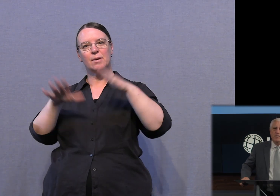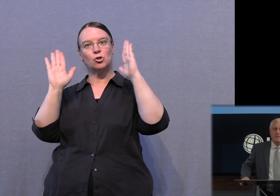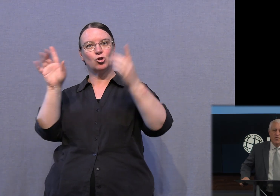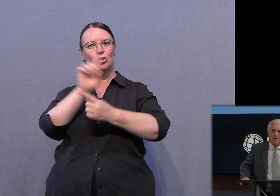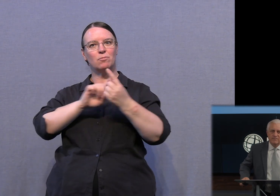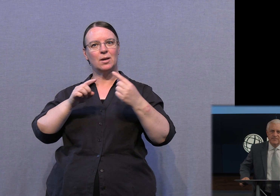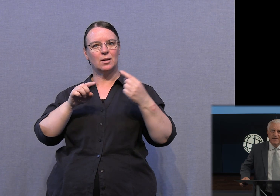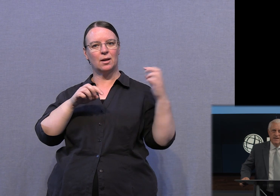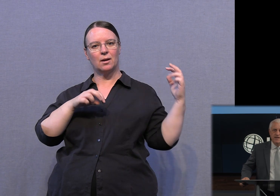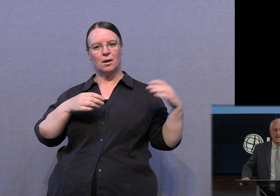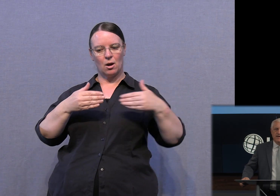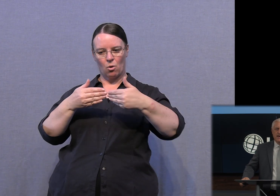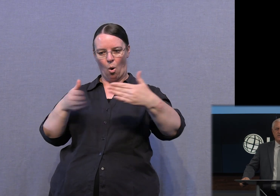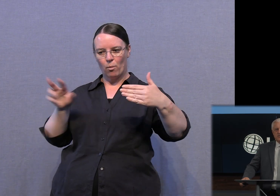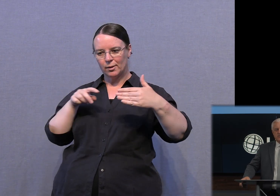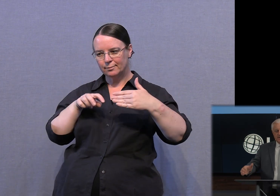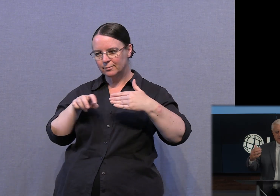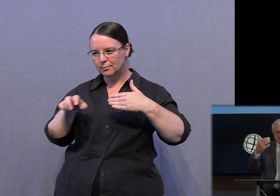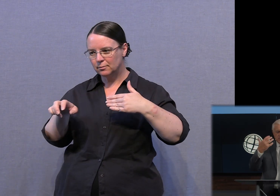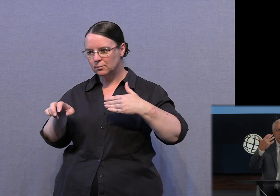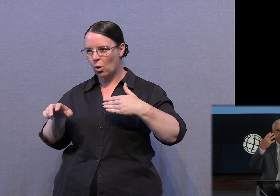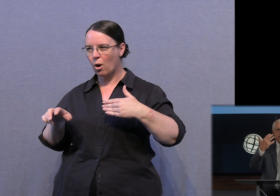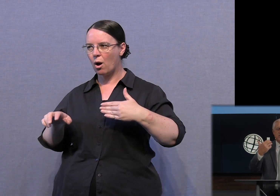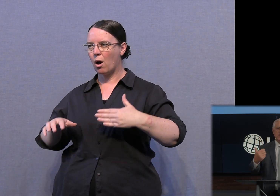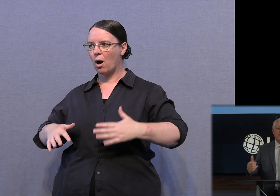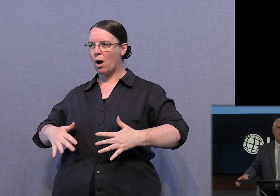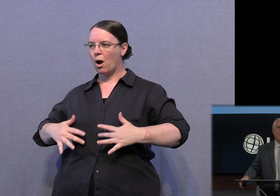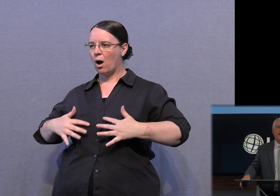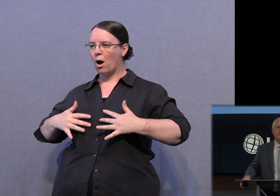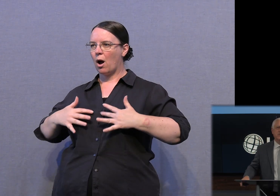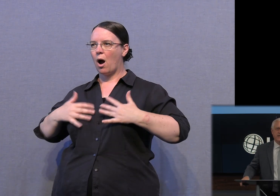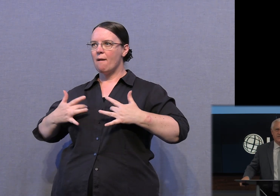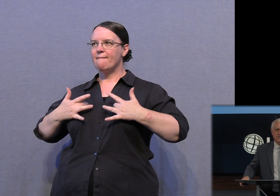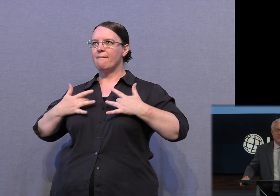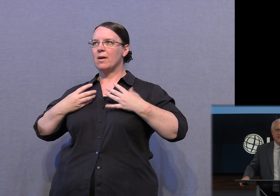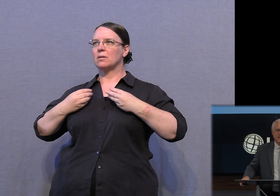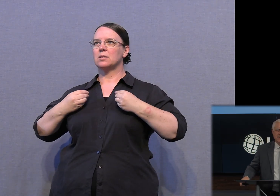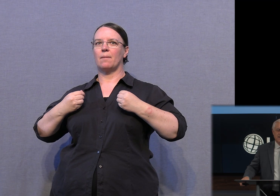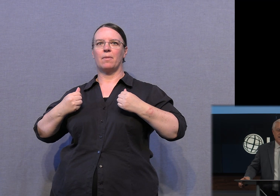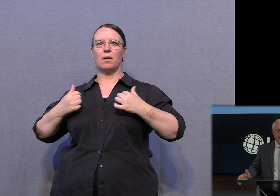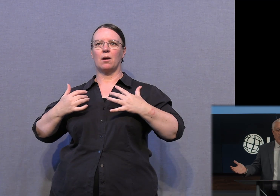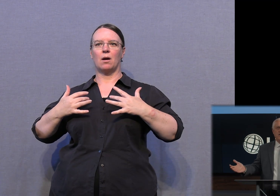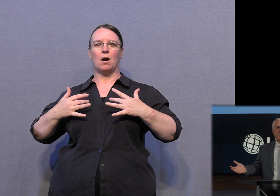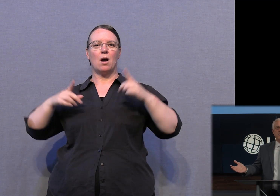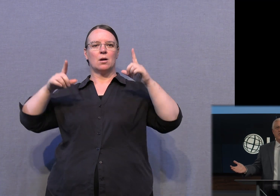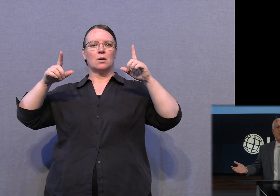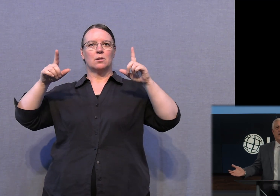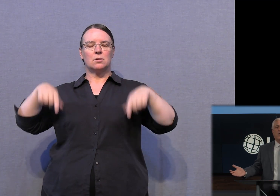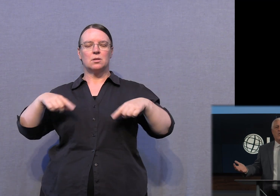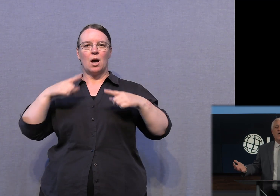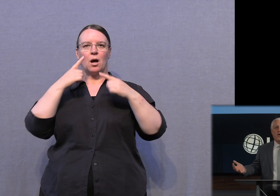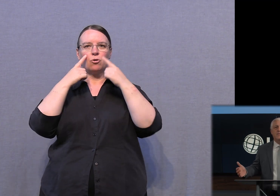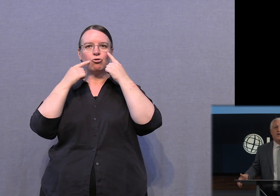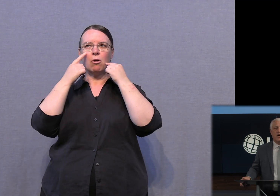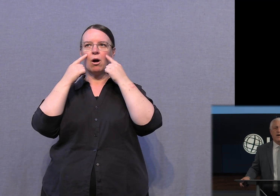never felt before. And he soon tears began flowing down his cheeks. And he wondered at first, what's going